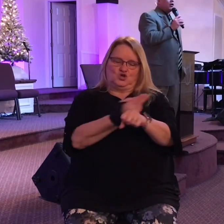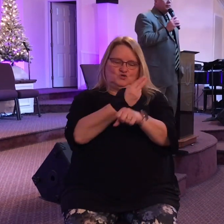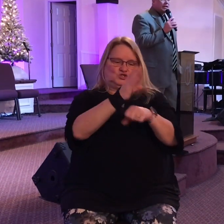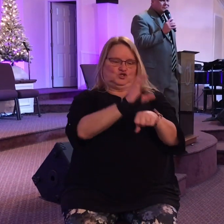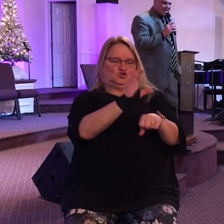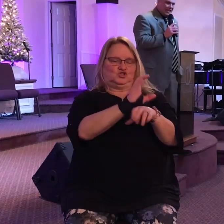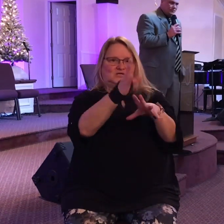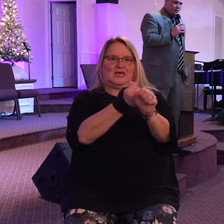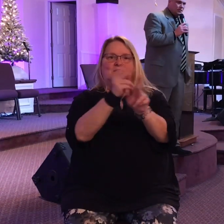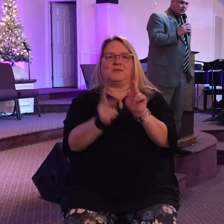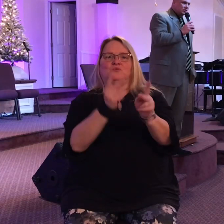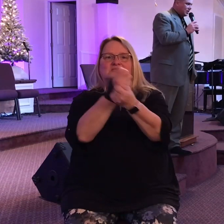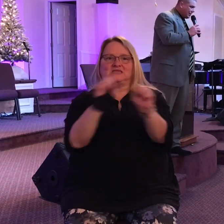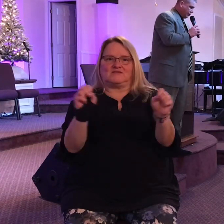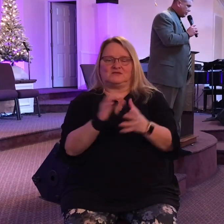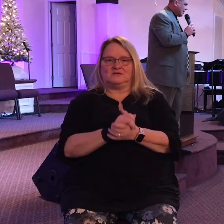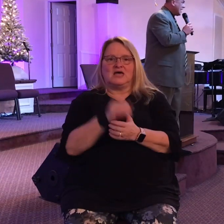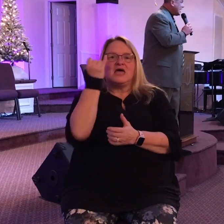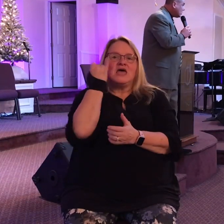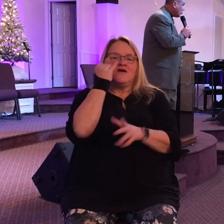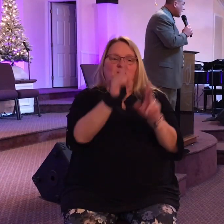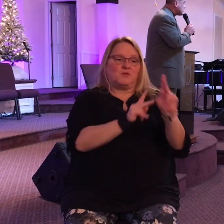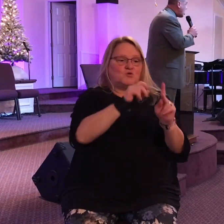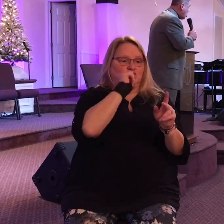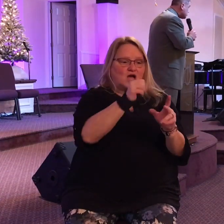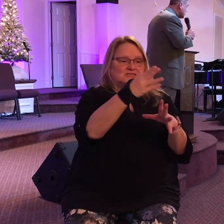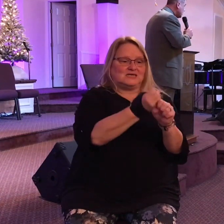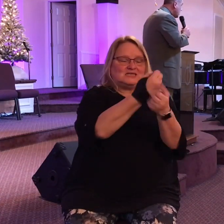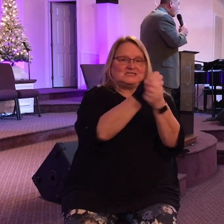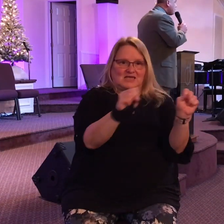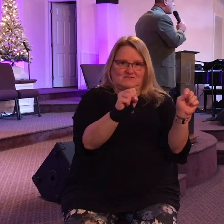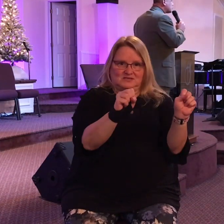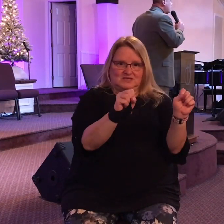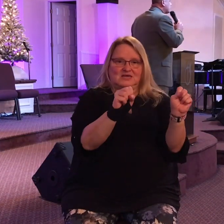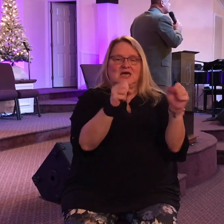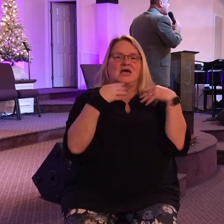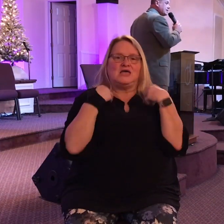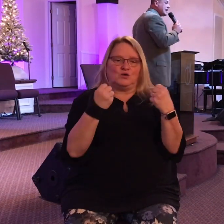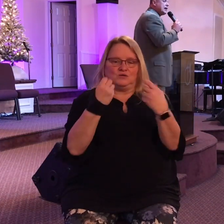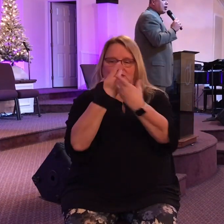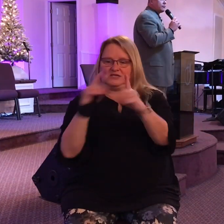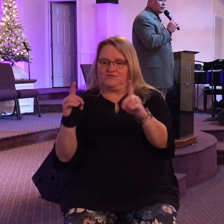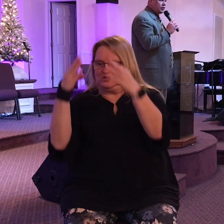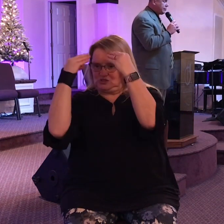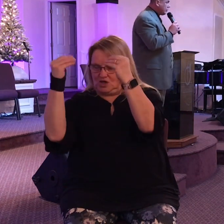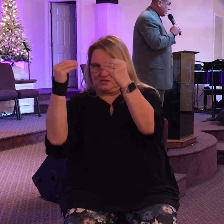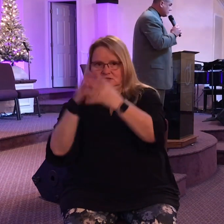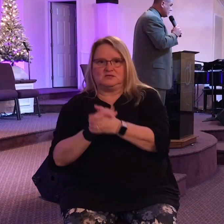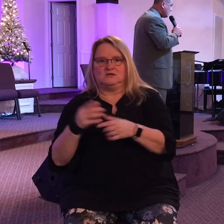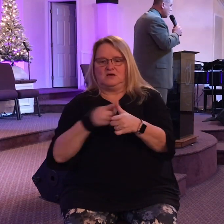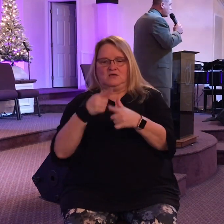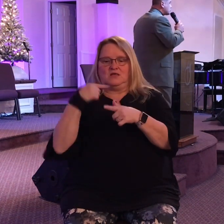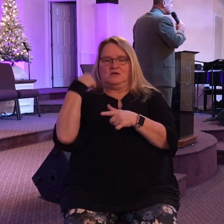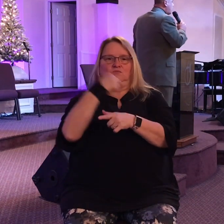if people aren't being saved, delivered, healed and taught, we might as well take the name off the front of the